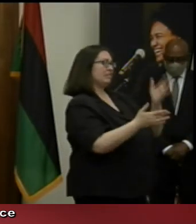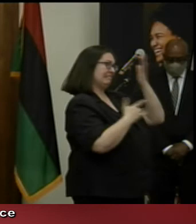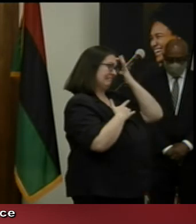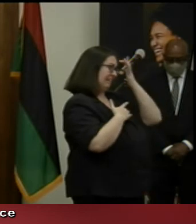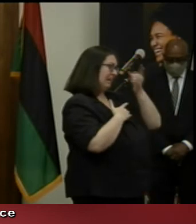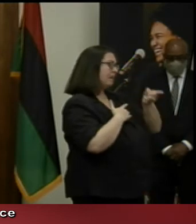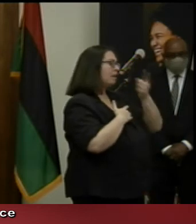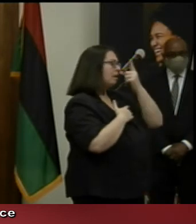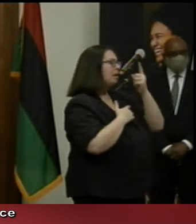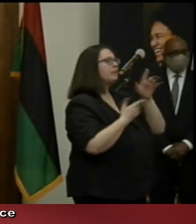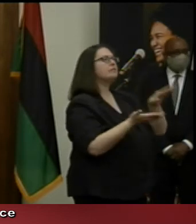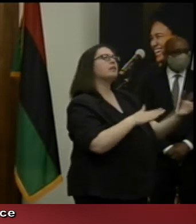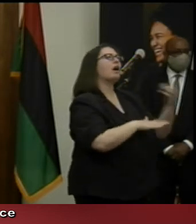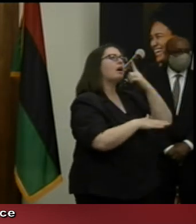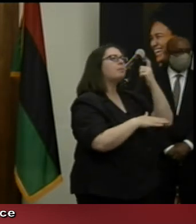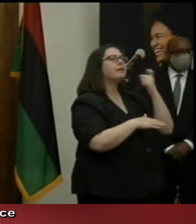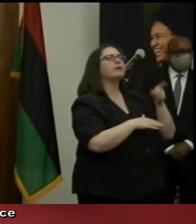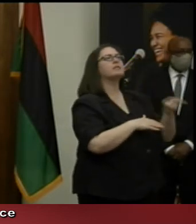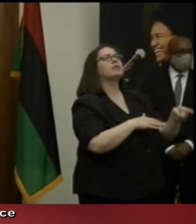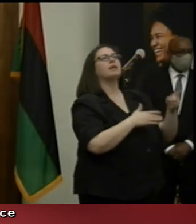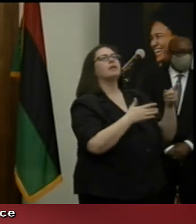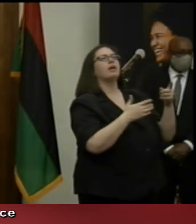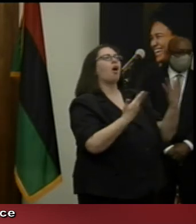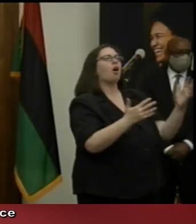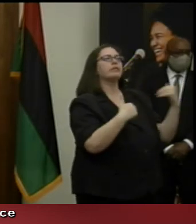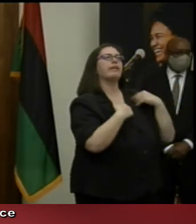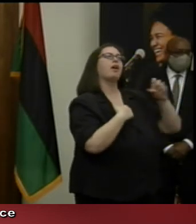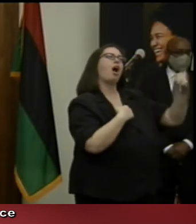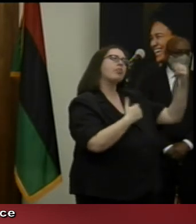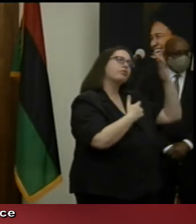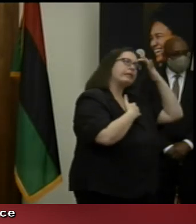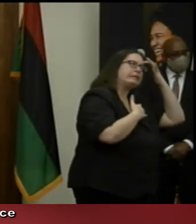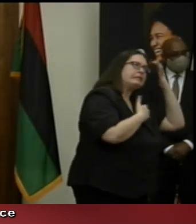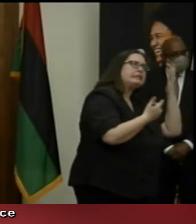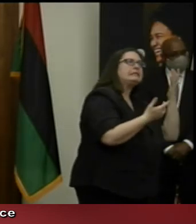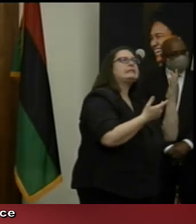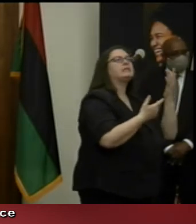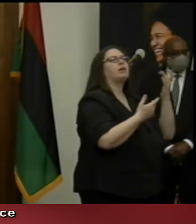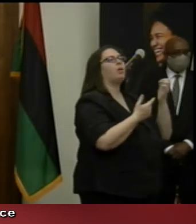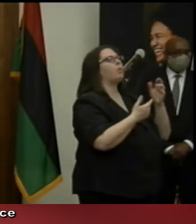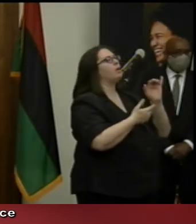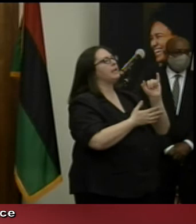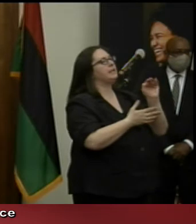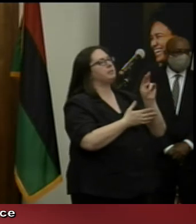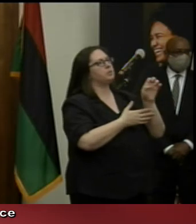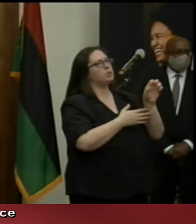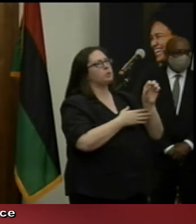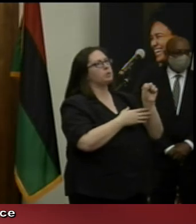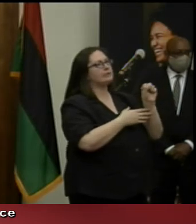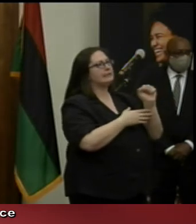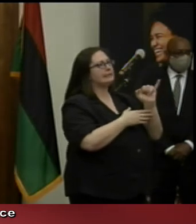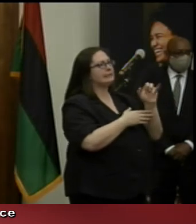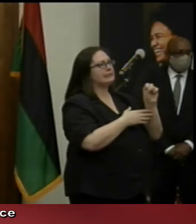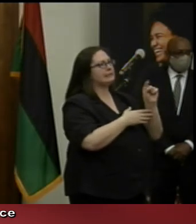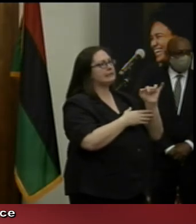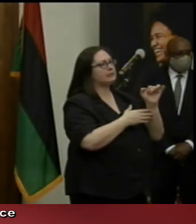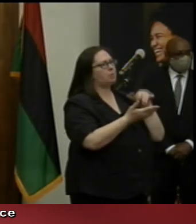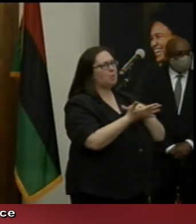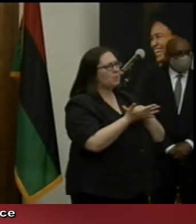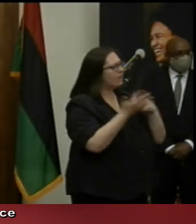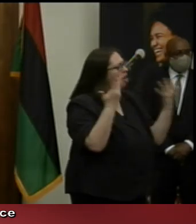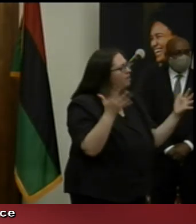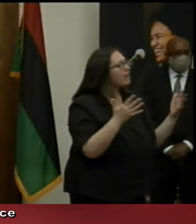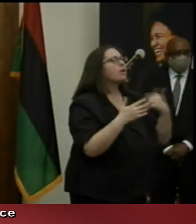cetera, that may impact their ability to actually provide a sufficient immune response. And so we have to take all those things into